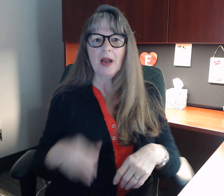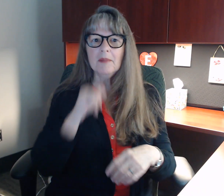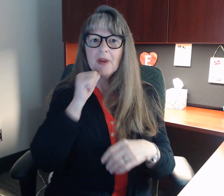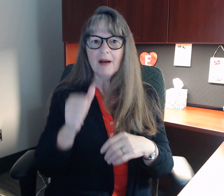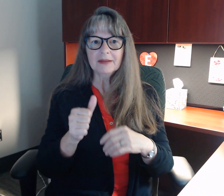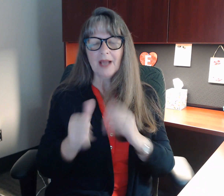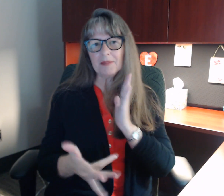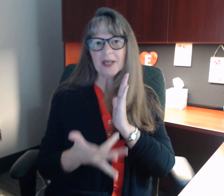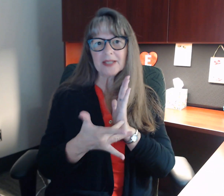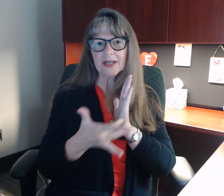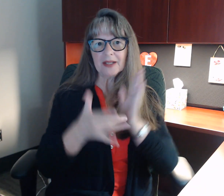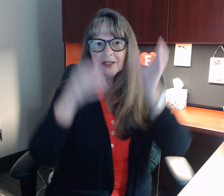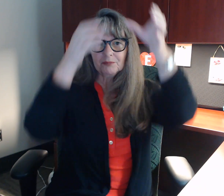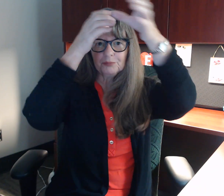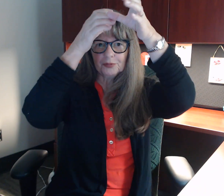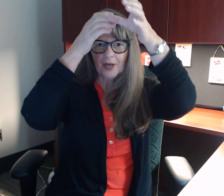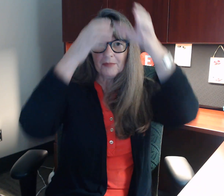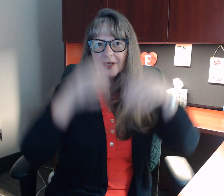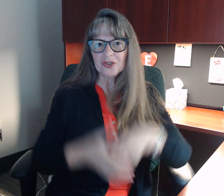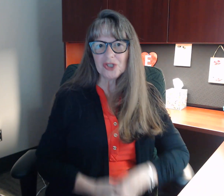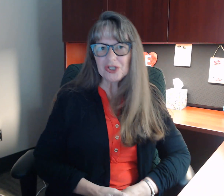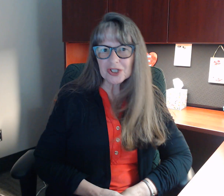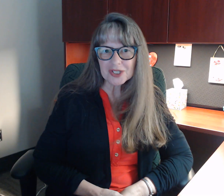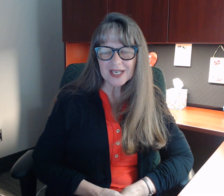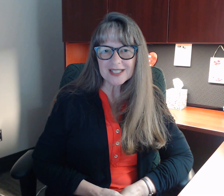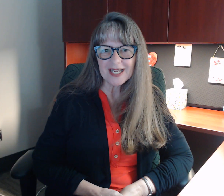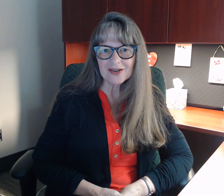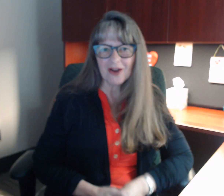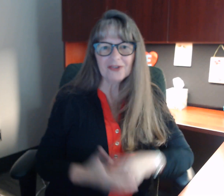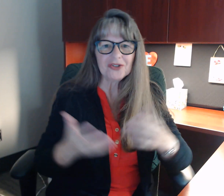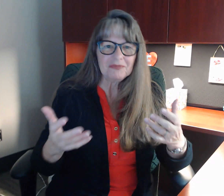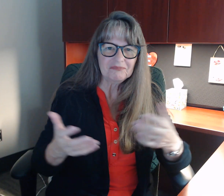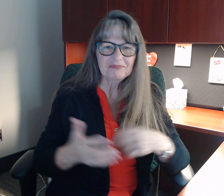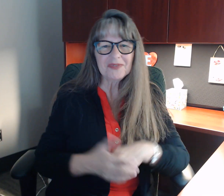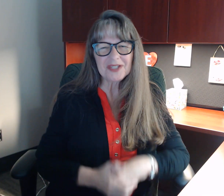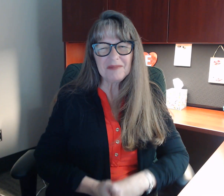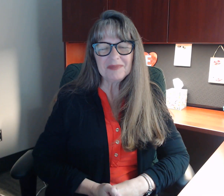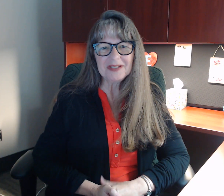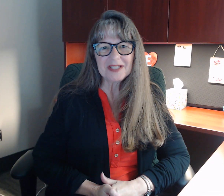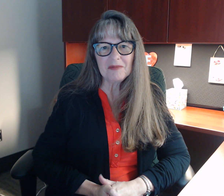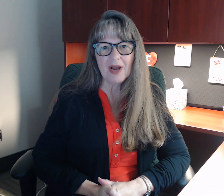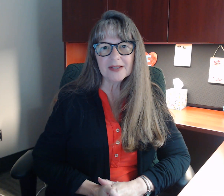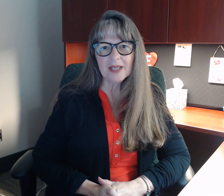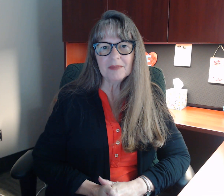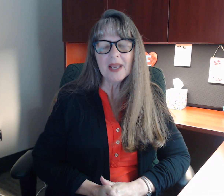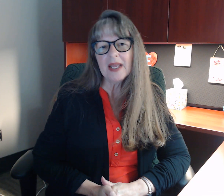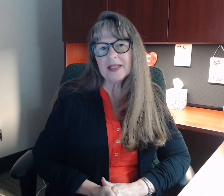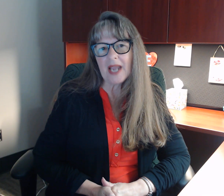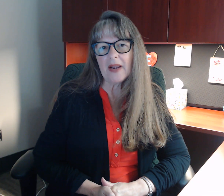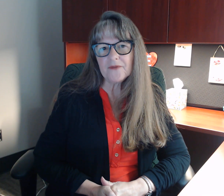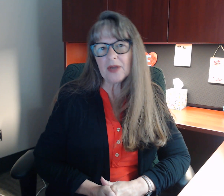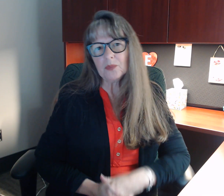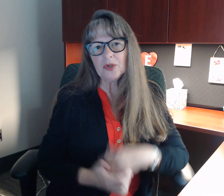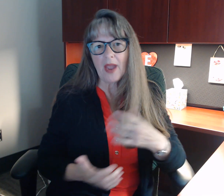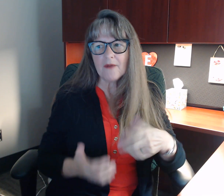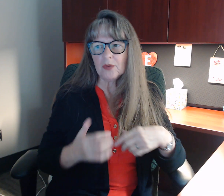not technically, I'm not a genius at technology. Same concept. It's kind of fun when you have those